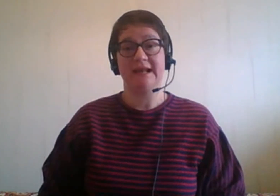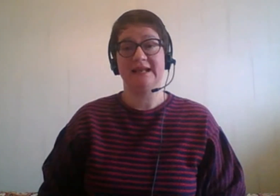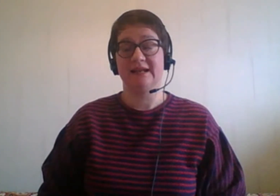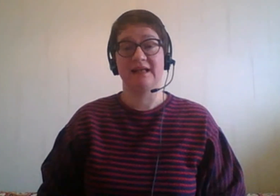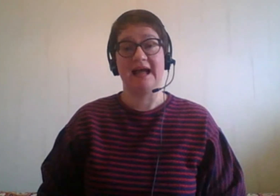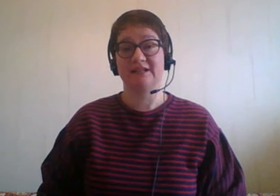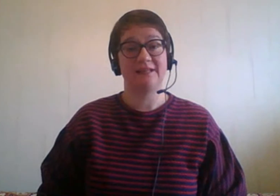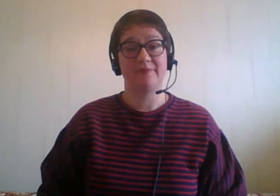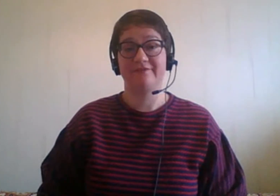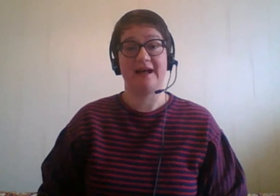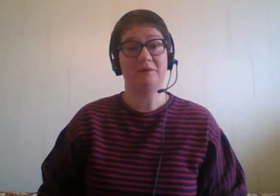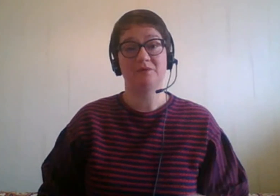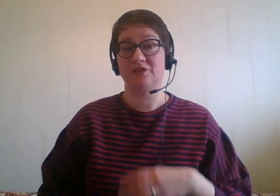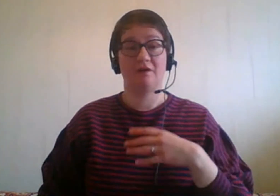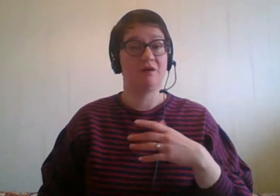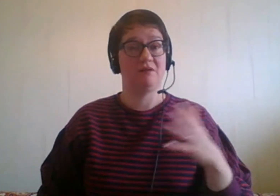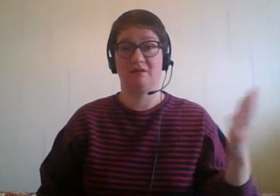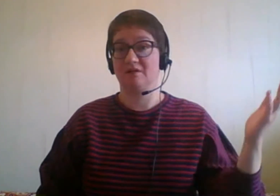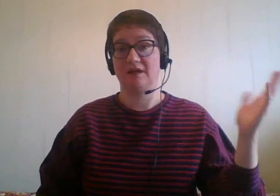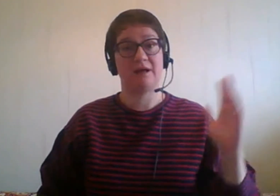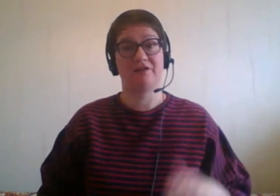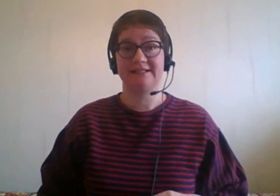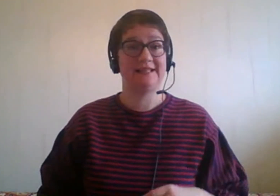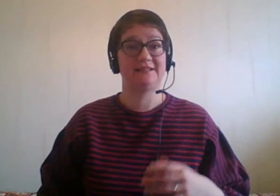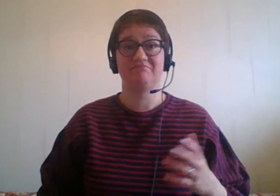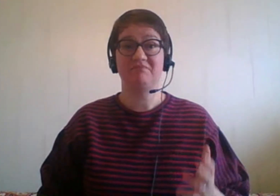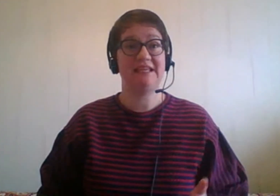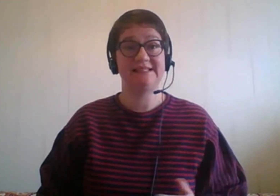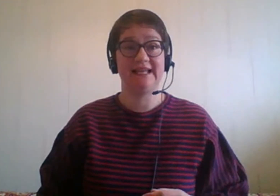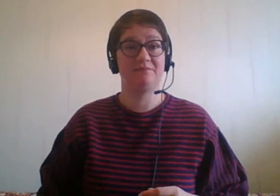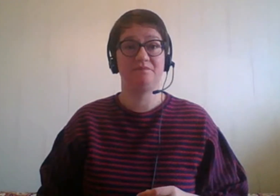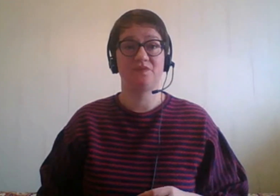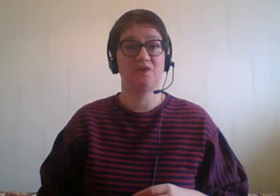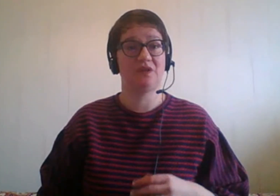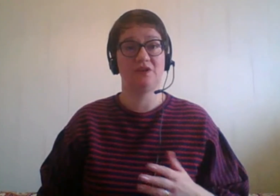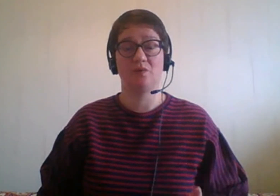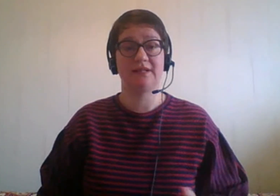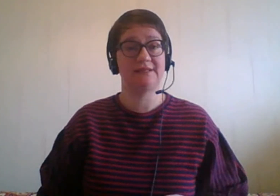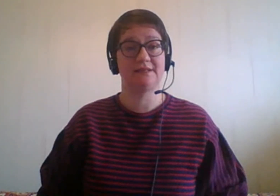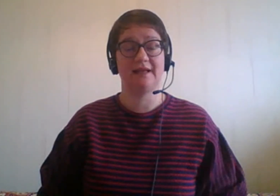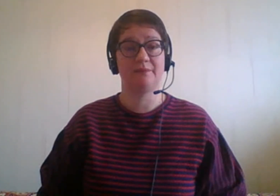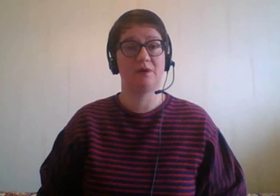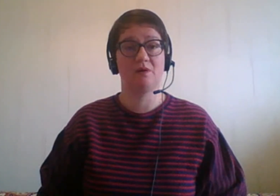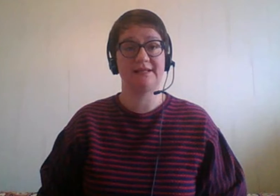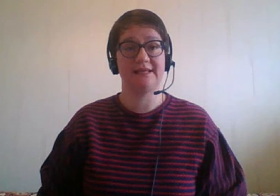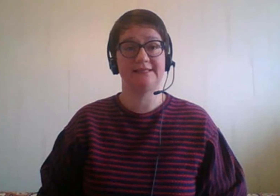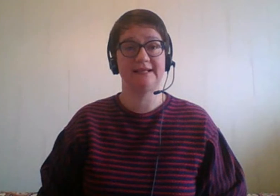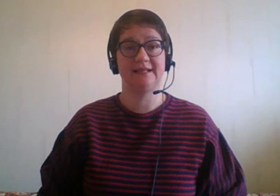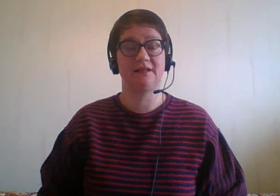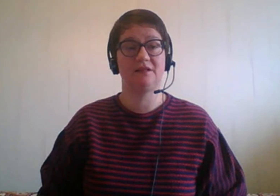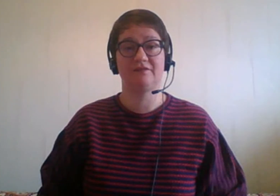Fingerspelling cards can be found on the internet easily, so you can Google it quite easily, and a lot of